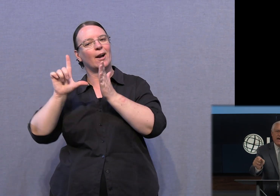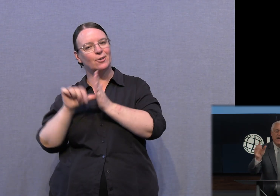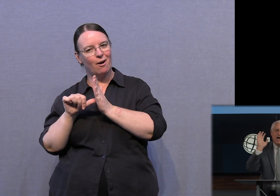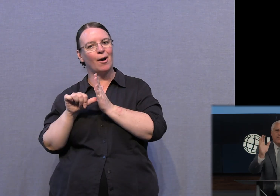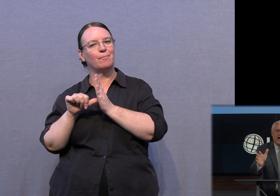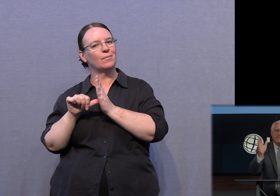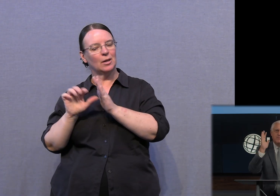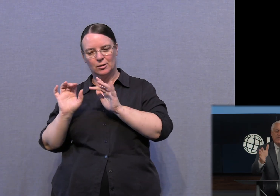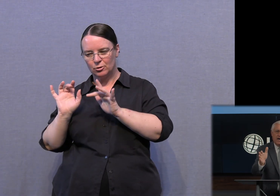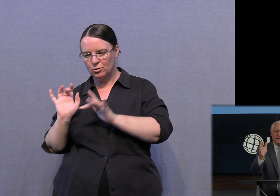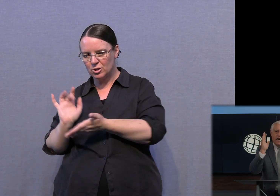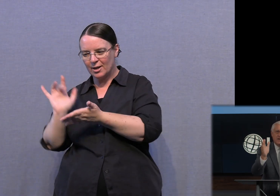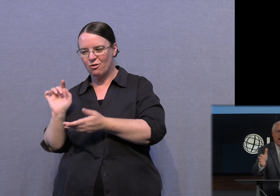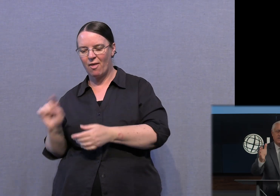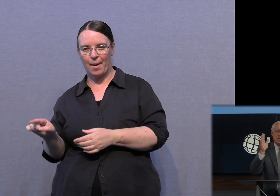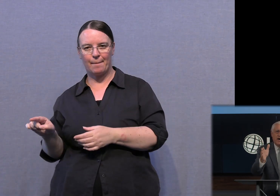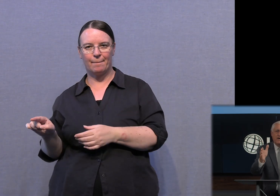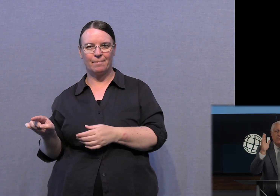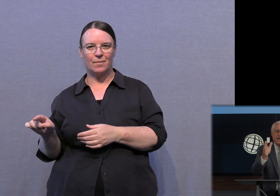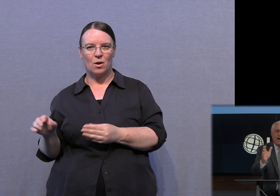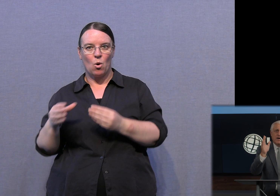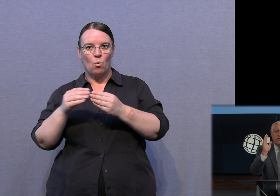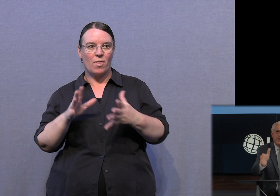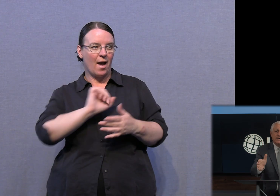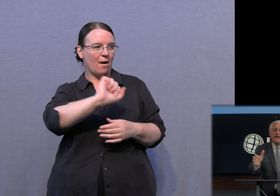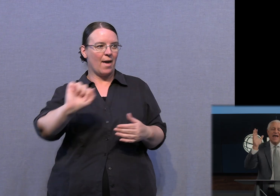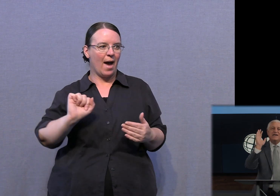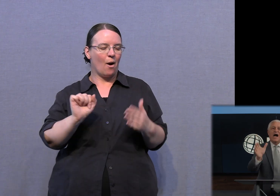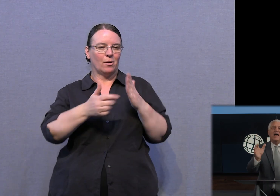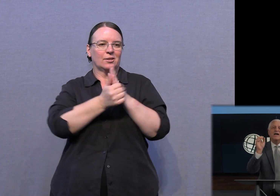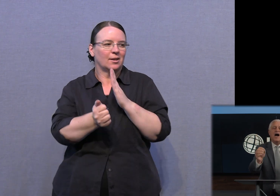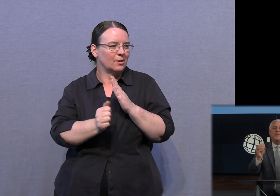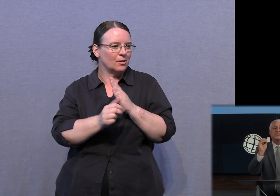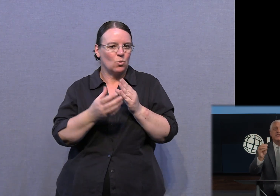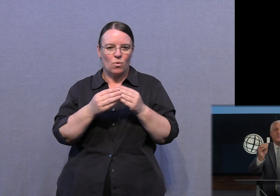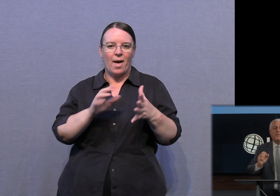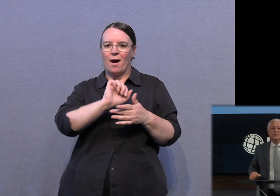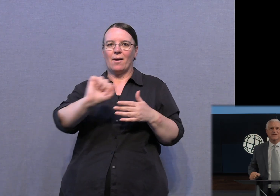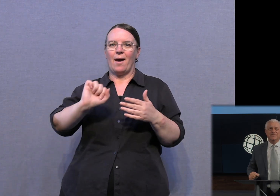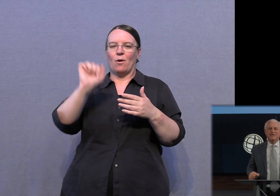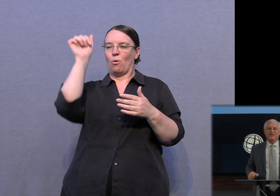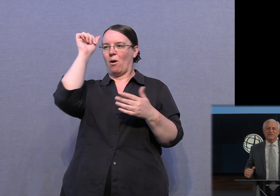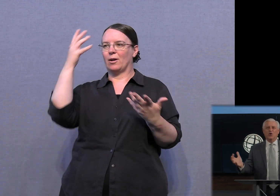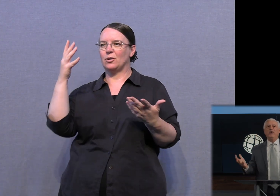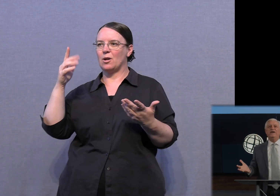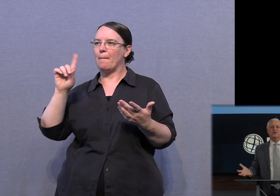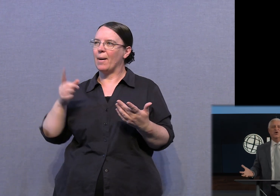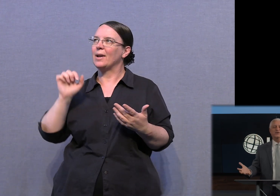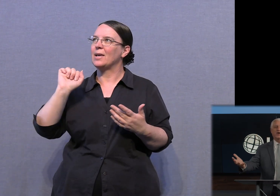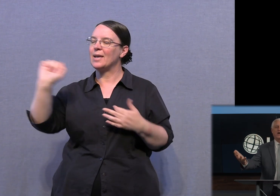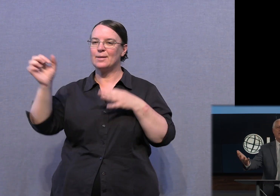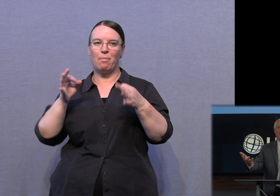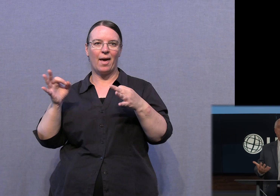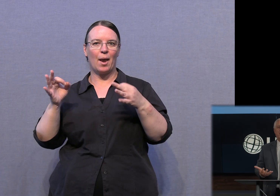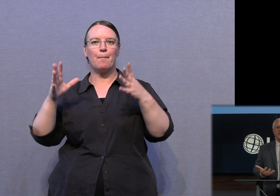miraculous way above and beyond our knowledge, above and beyond our ability, and God accomplished His purpose. And so we, the